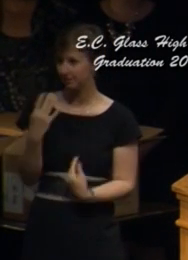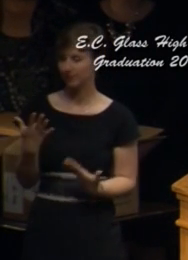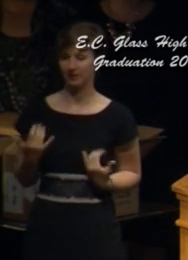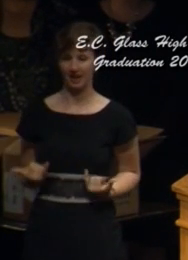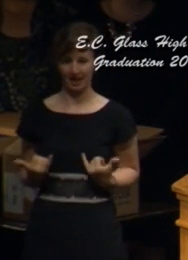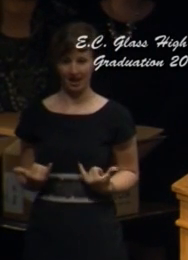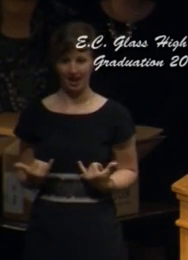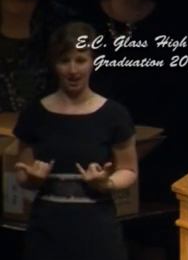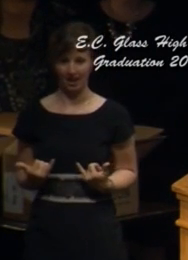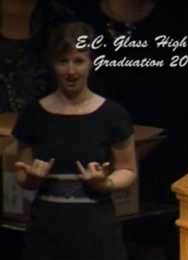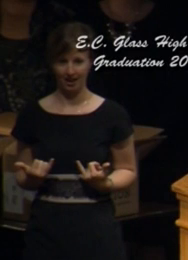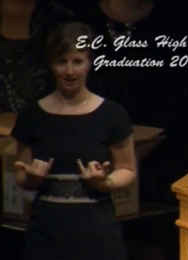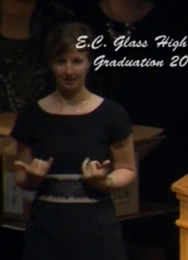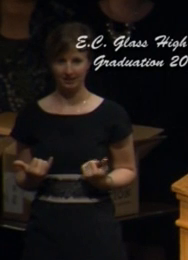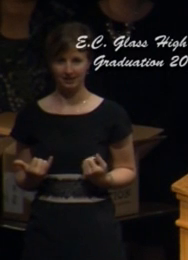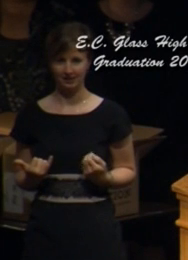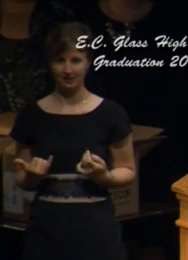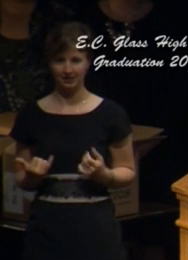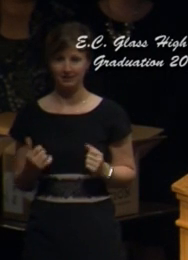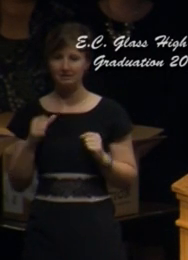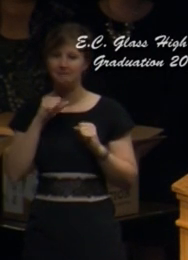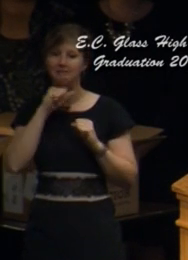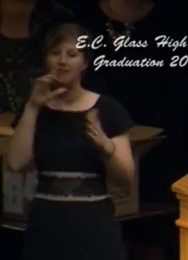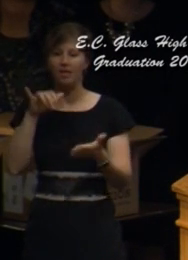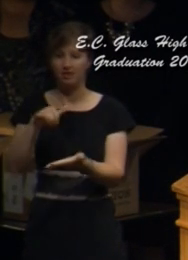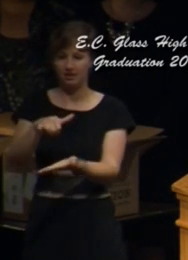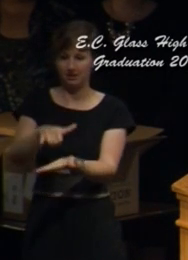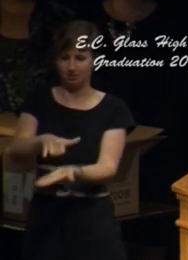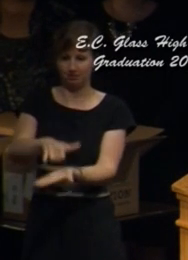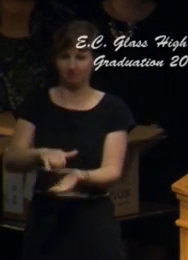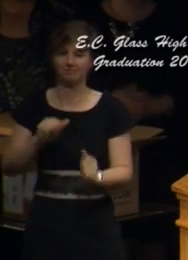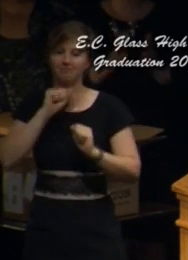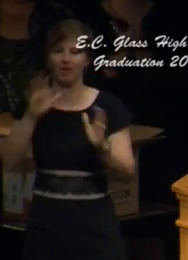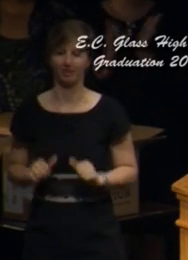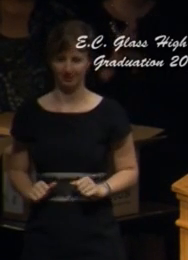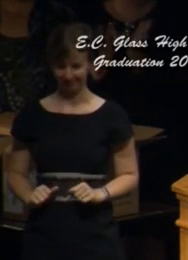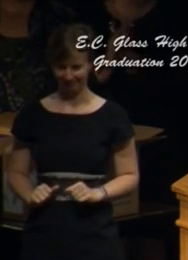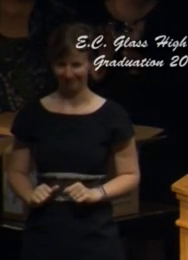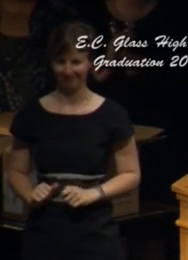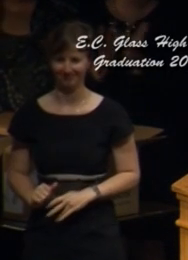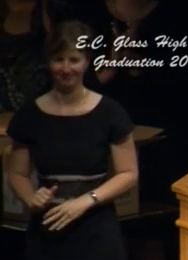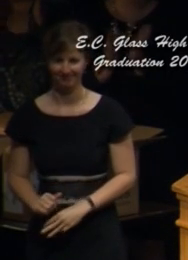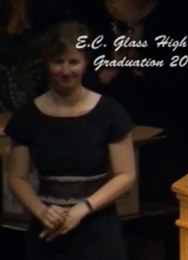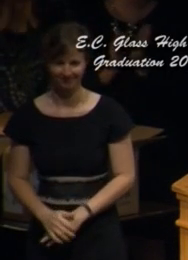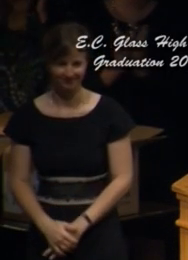today, nothing is impossible.